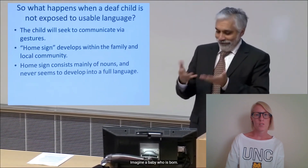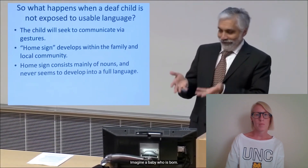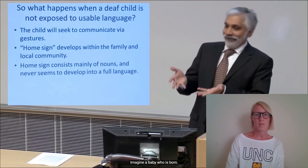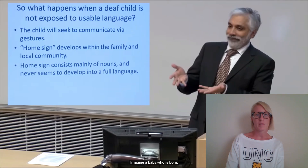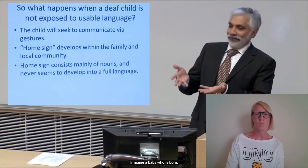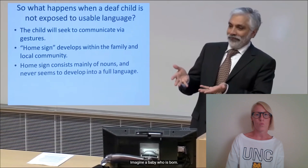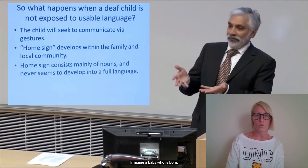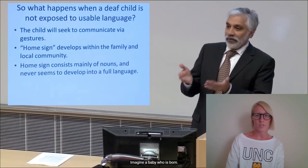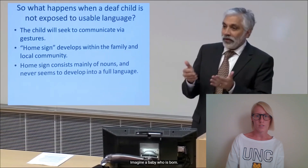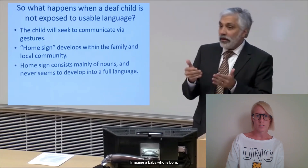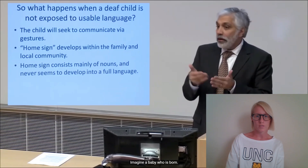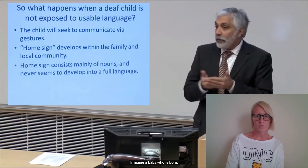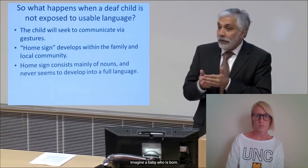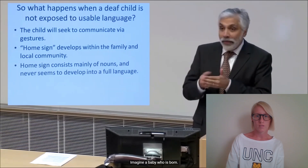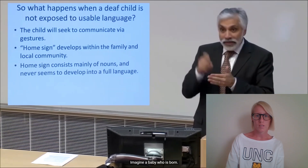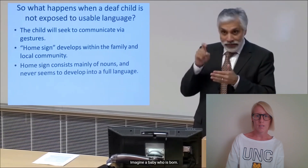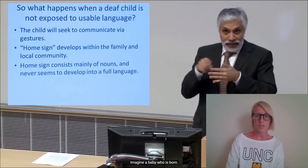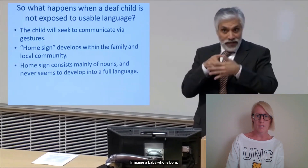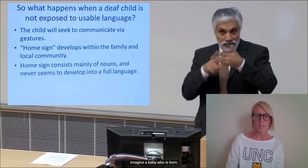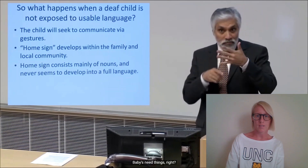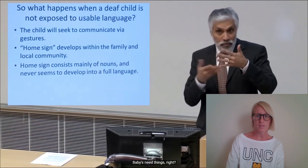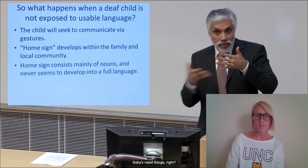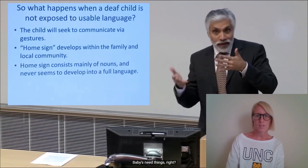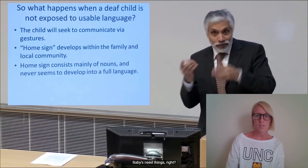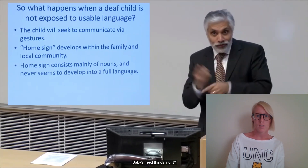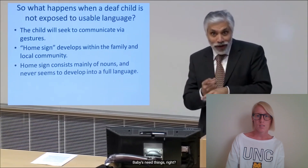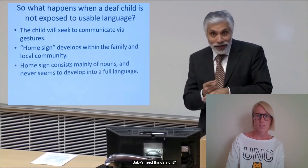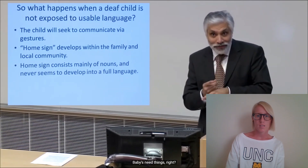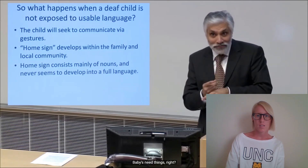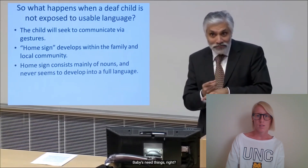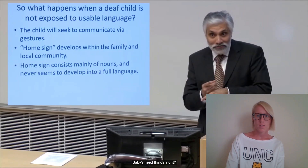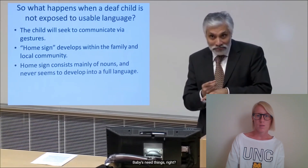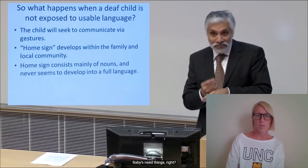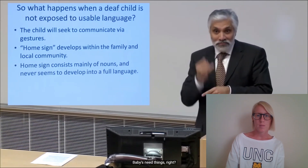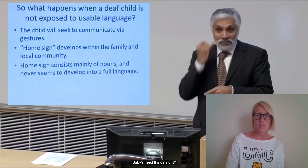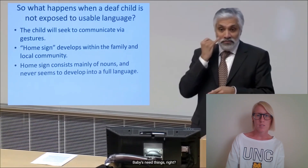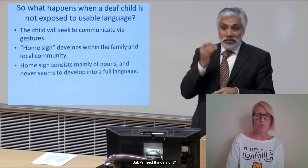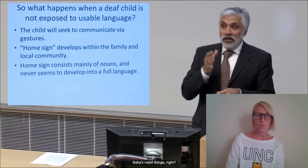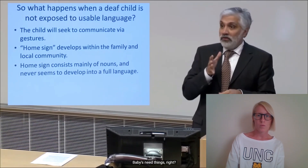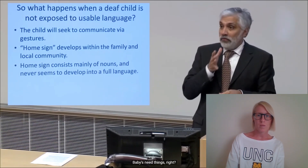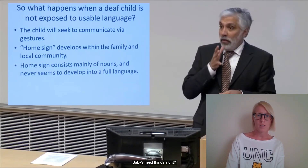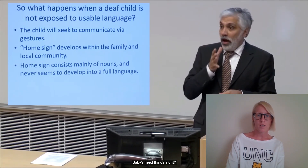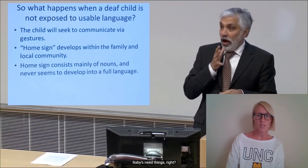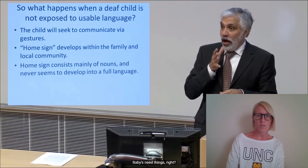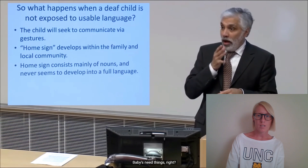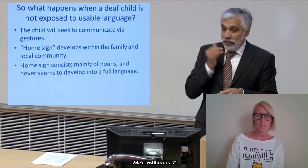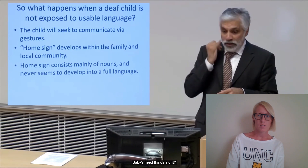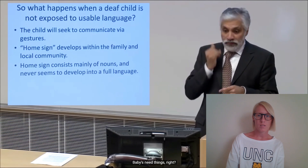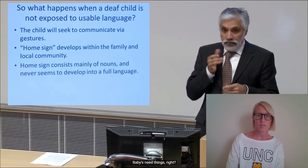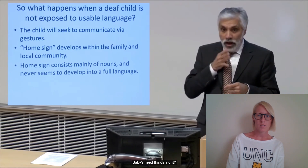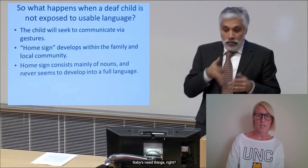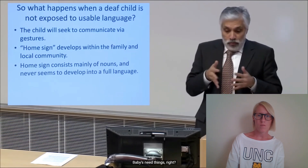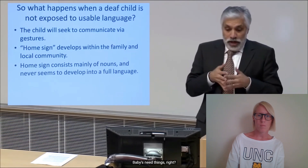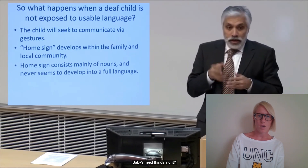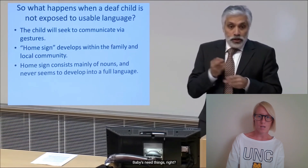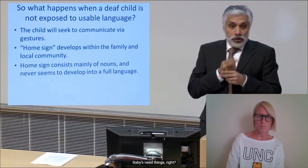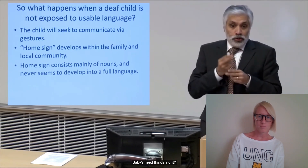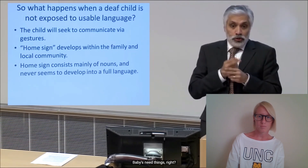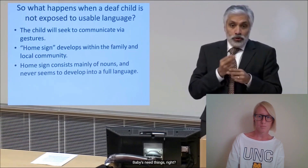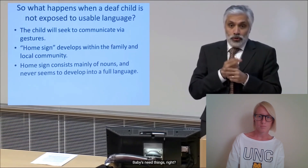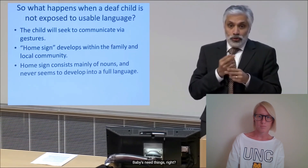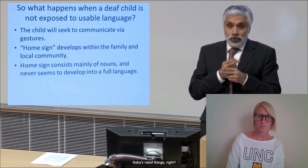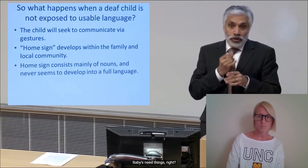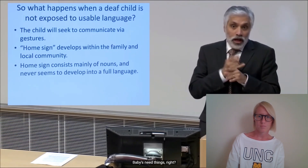Imagine a baby who's born. And Babies baby need is things, born with right? many things, right? We have a